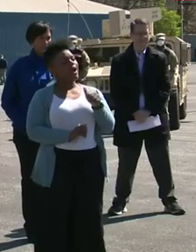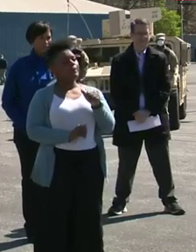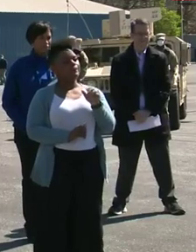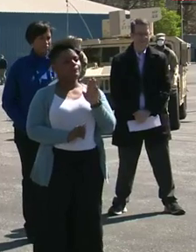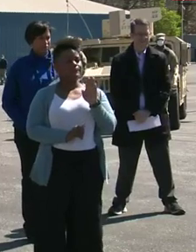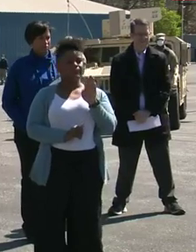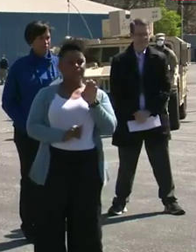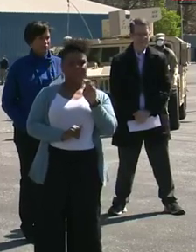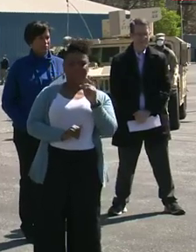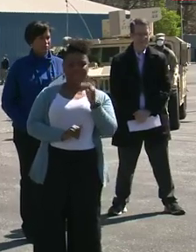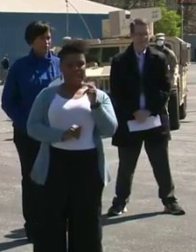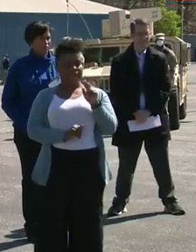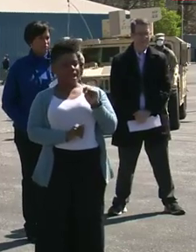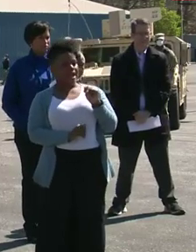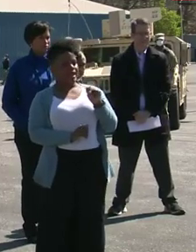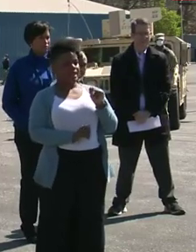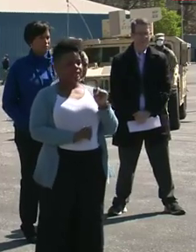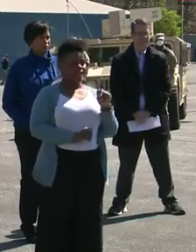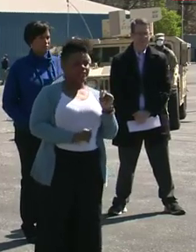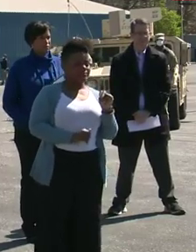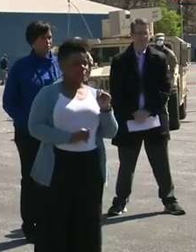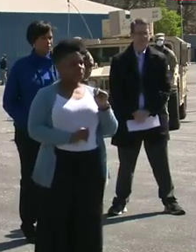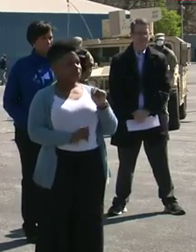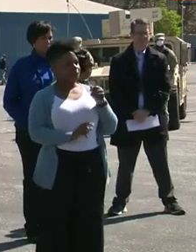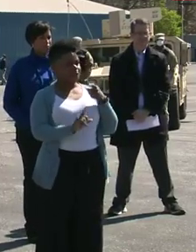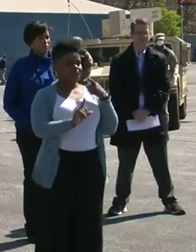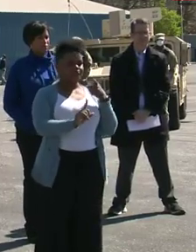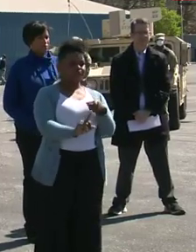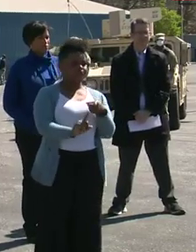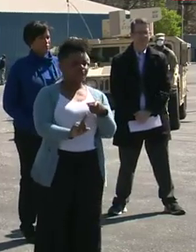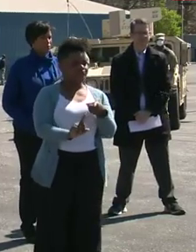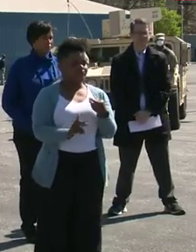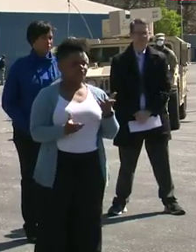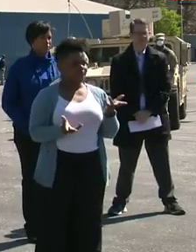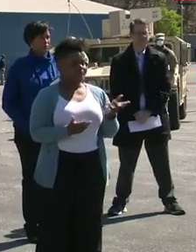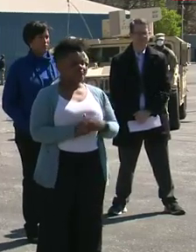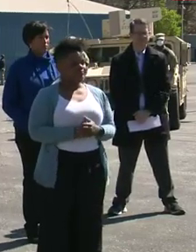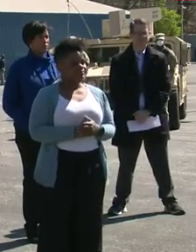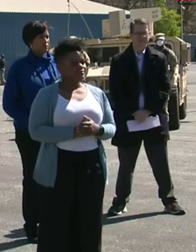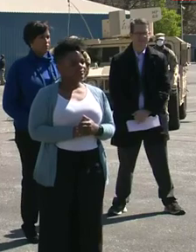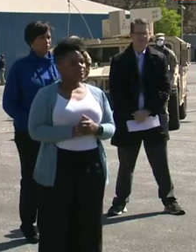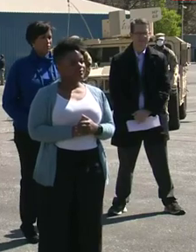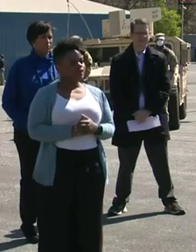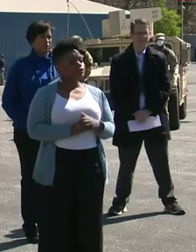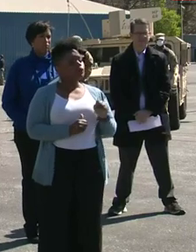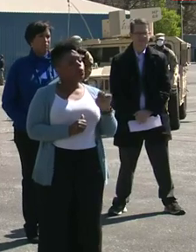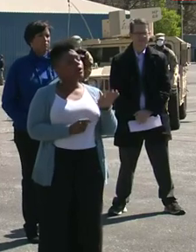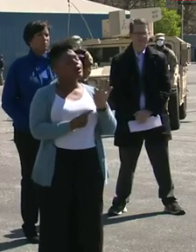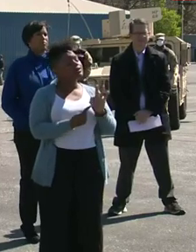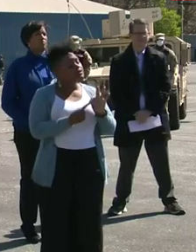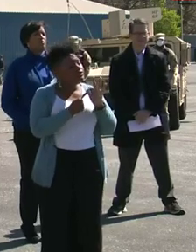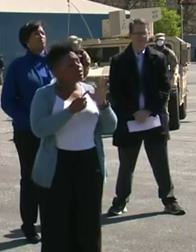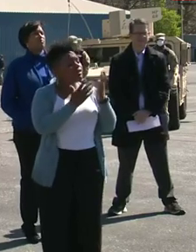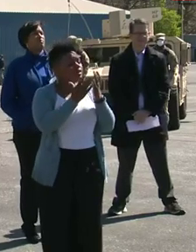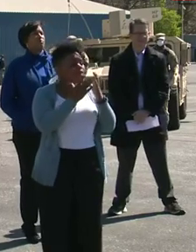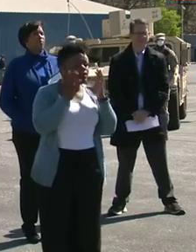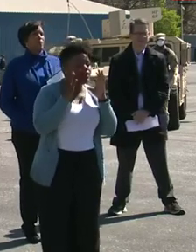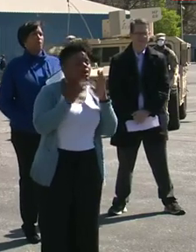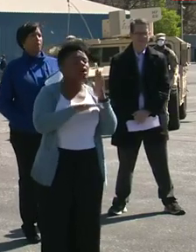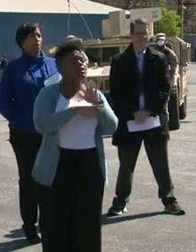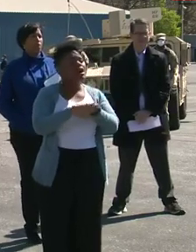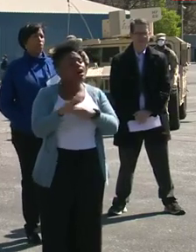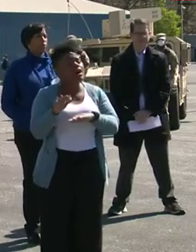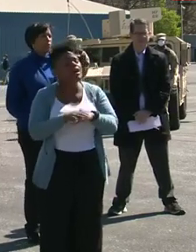PPE use that we need to make sure that as we increase the use of PPE, in particular face coverings and gloves, that we're not giving